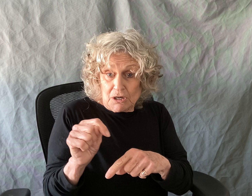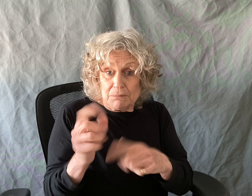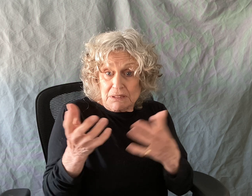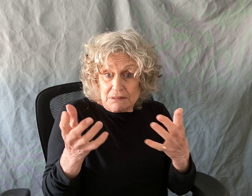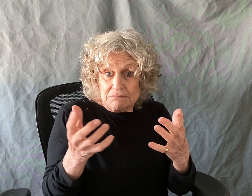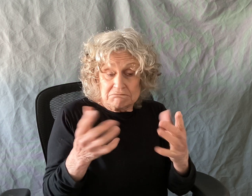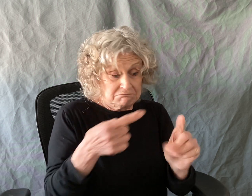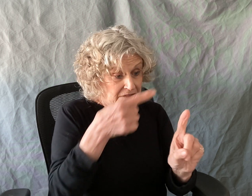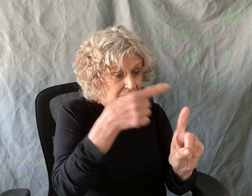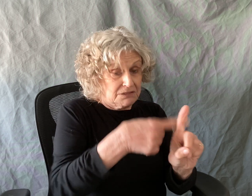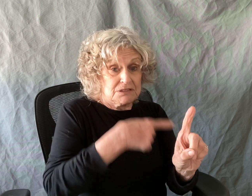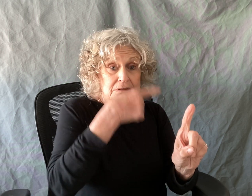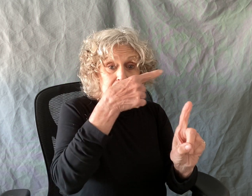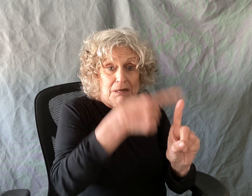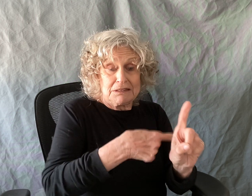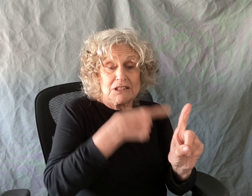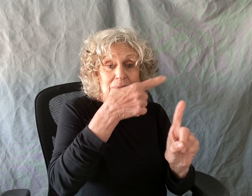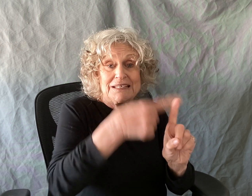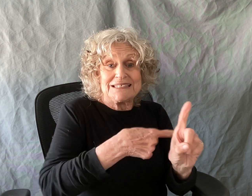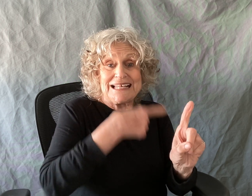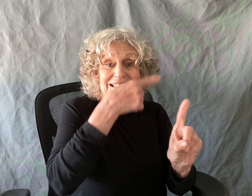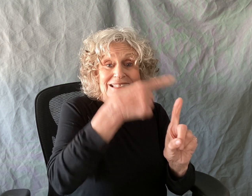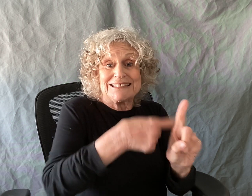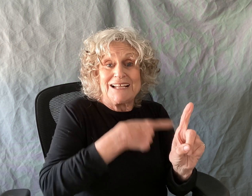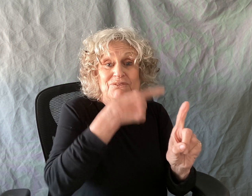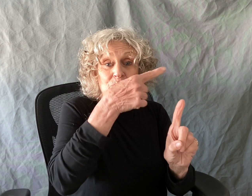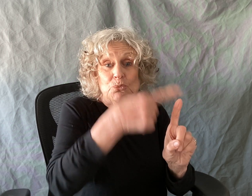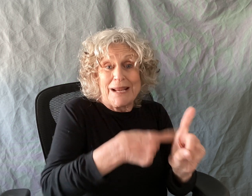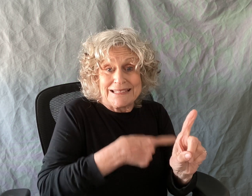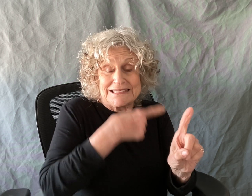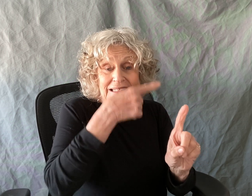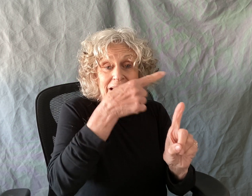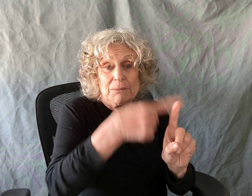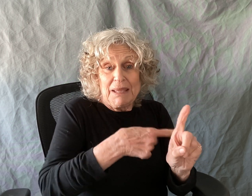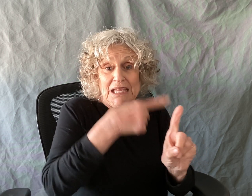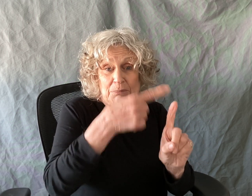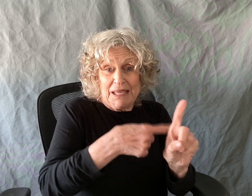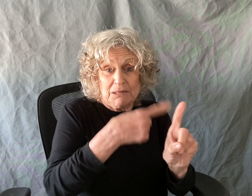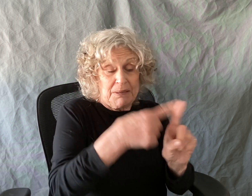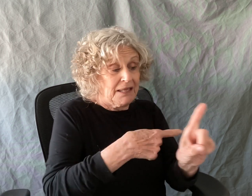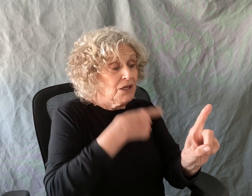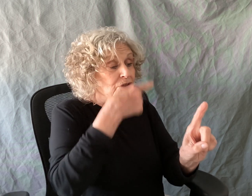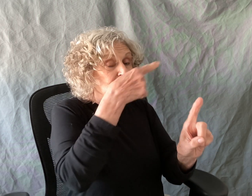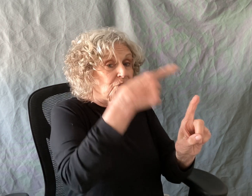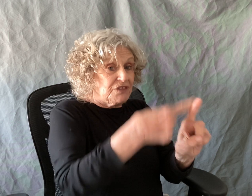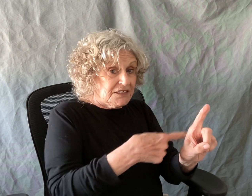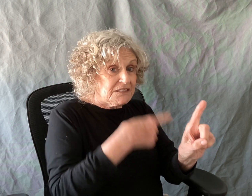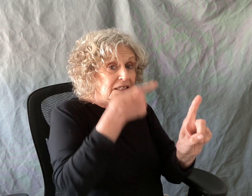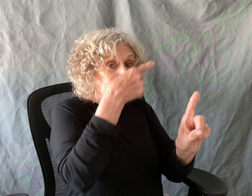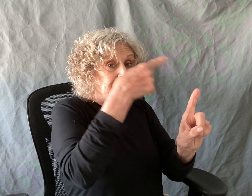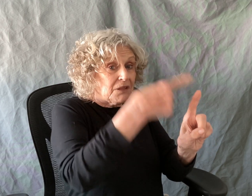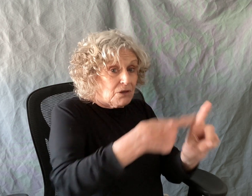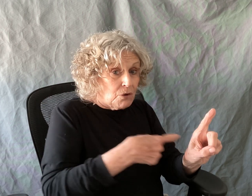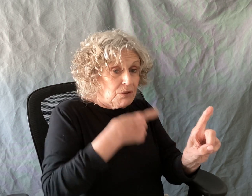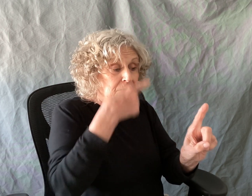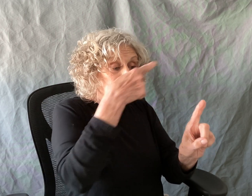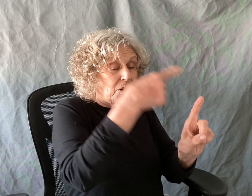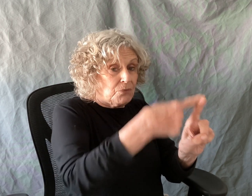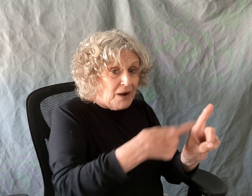apartment is monthly, because that's the sign for rent, paying, paying, paying. So this going